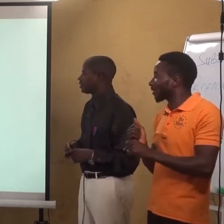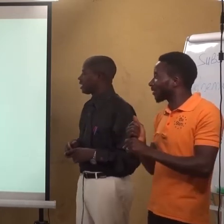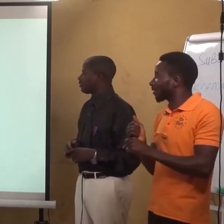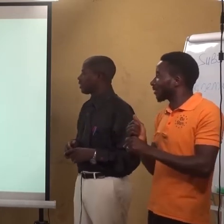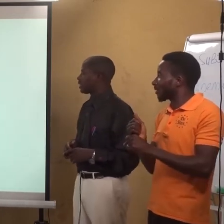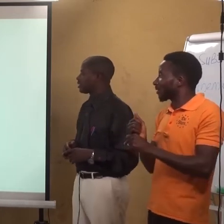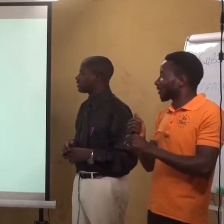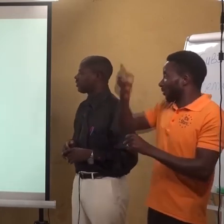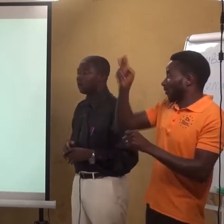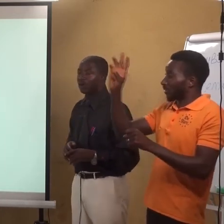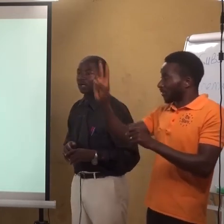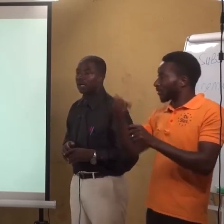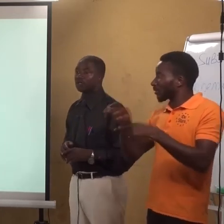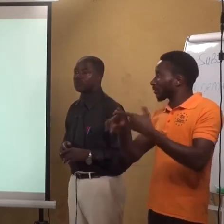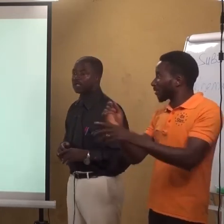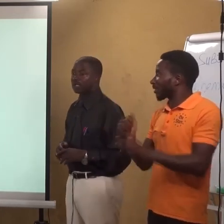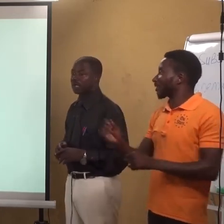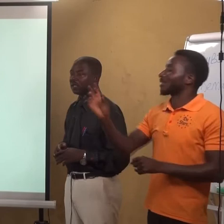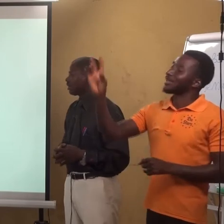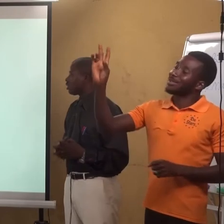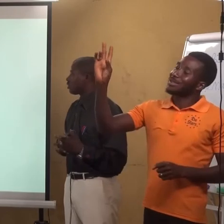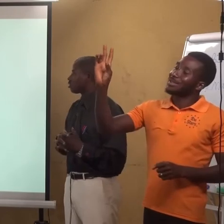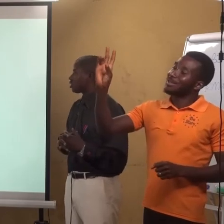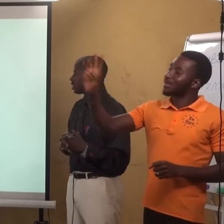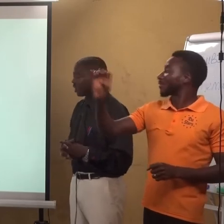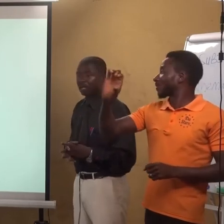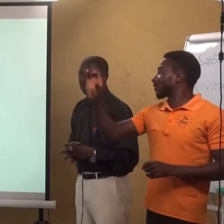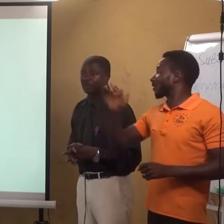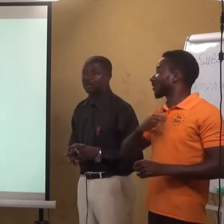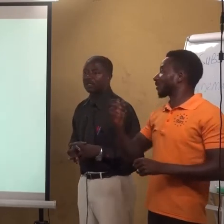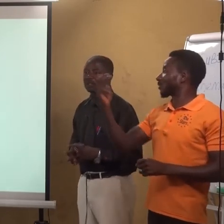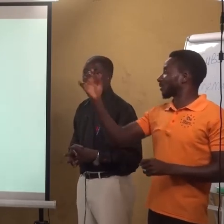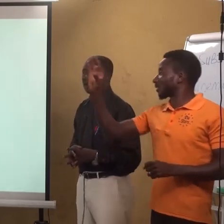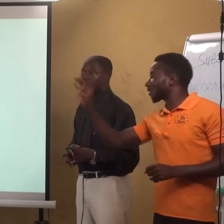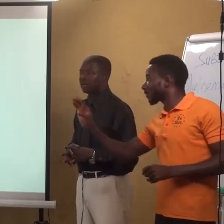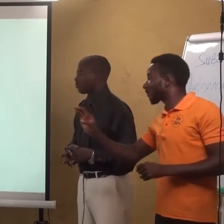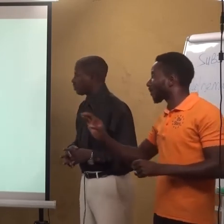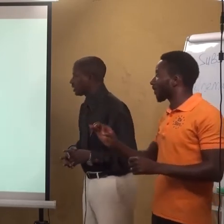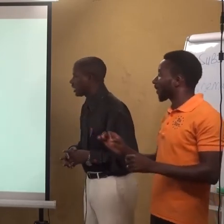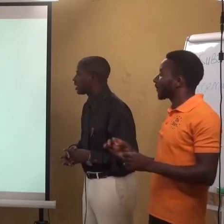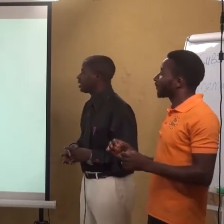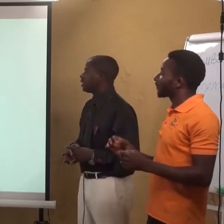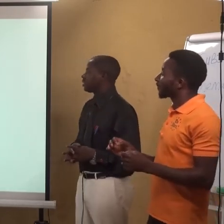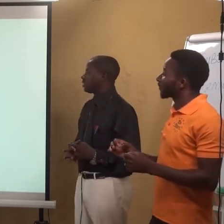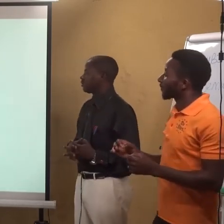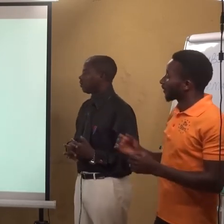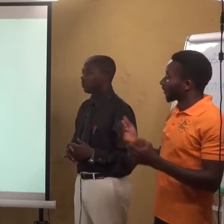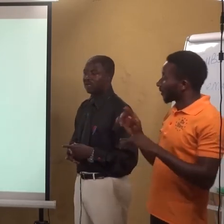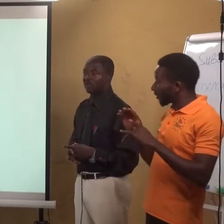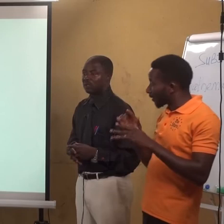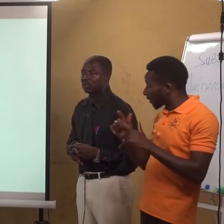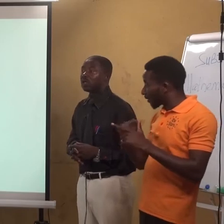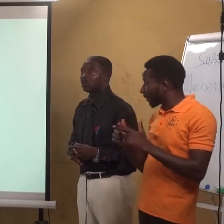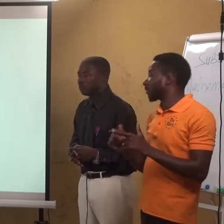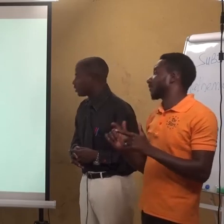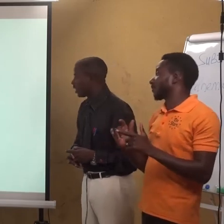is even. That is why it is 729. So 3 multiplying 729, the result will